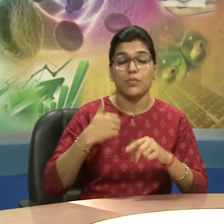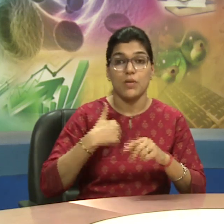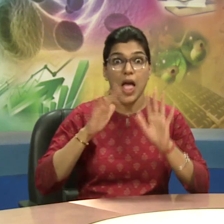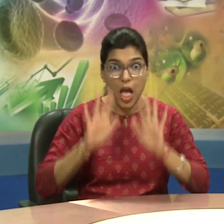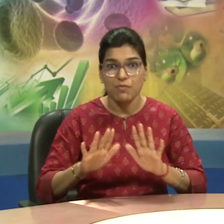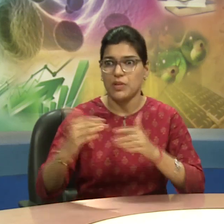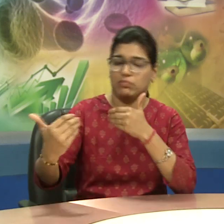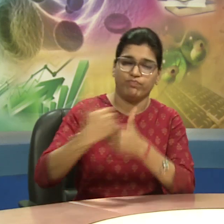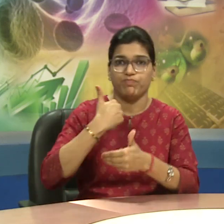you can